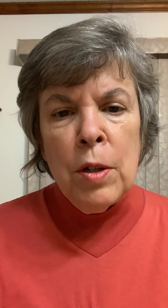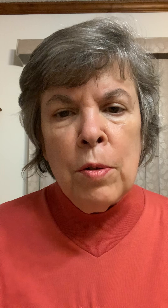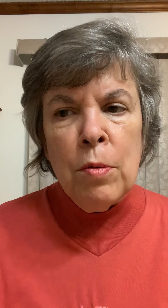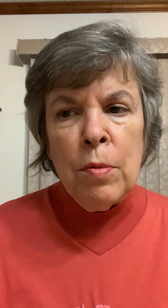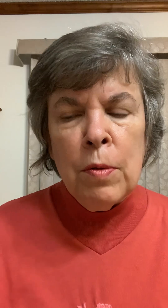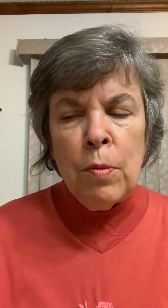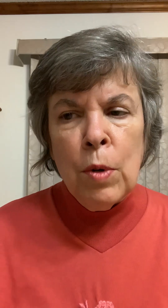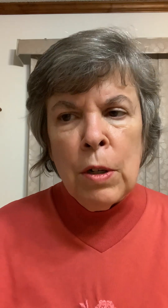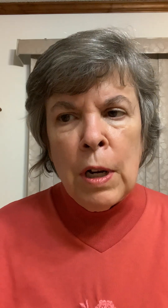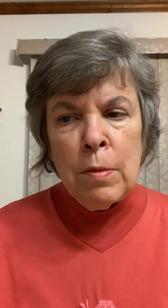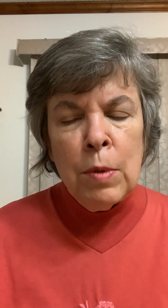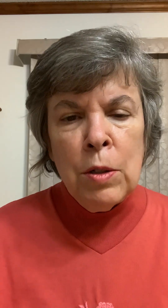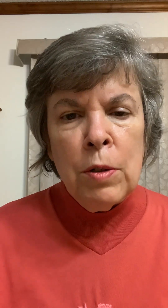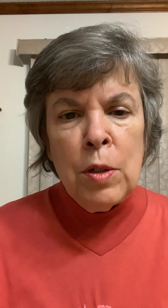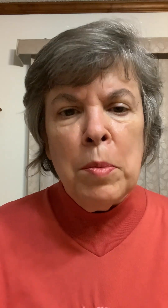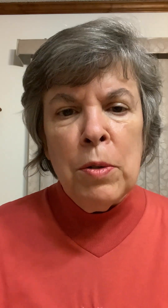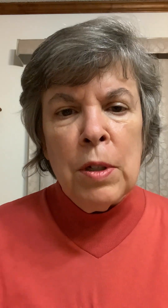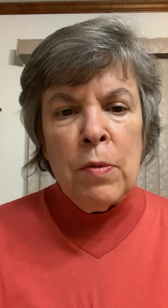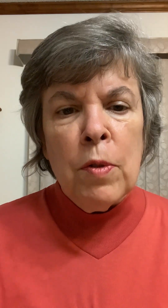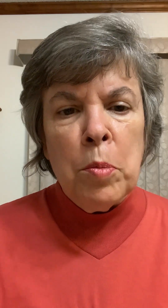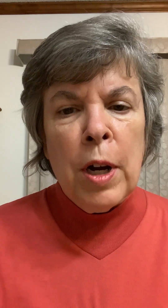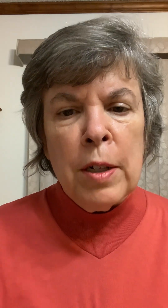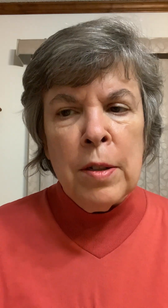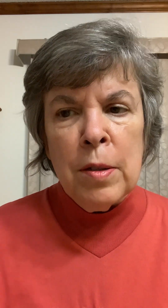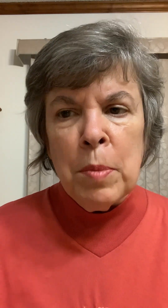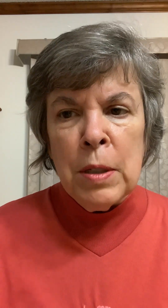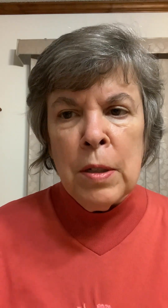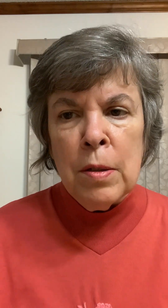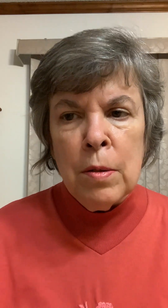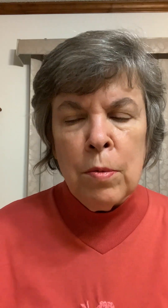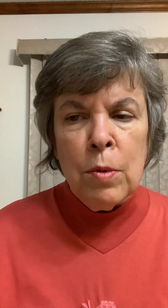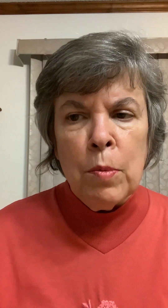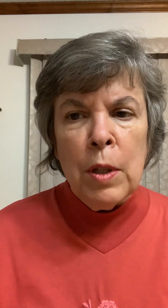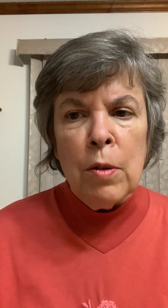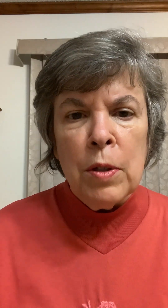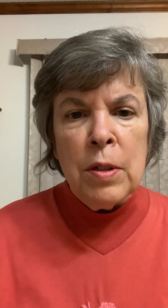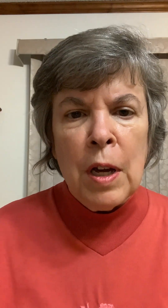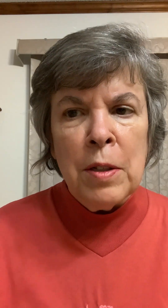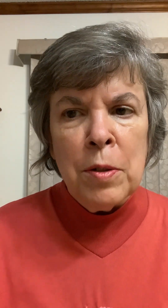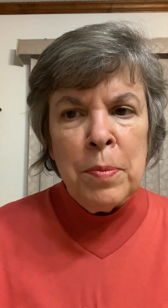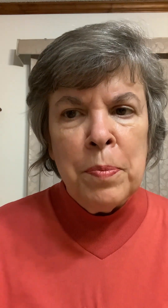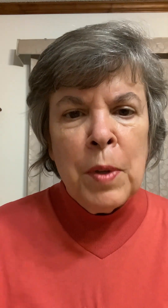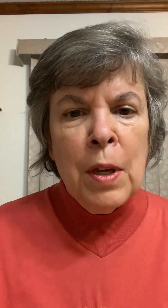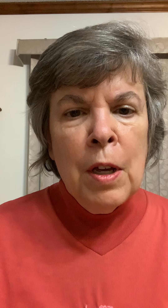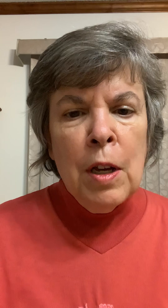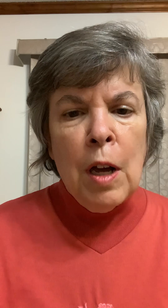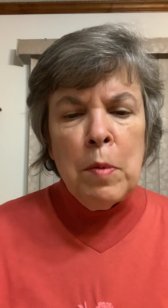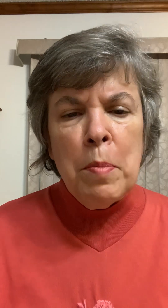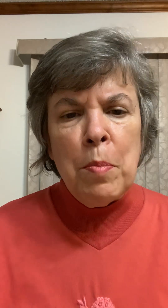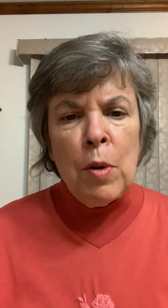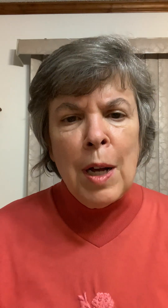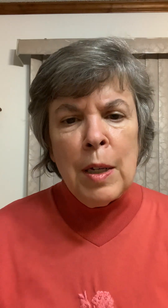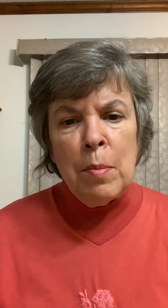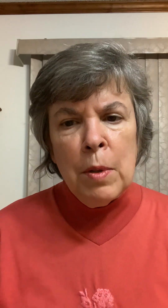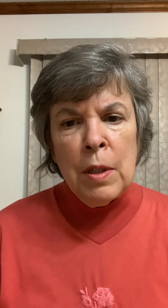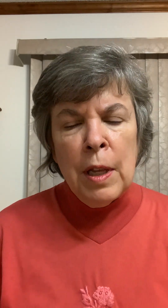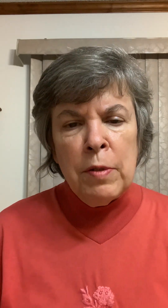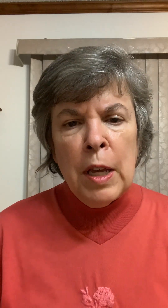video where we do it to music for practice, because this is where we learn the signs. Remember, I am left-handed,